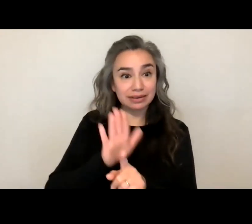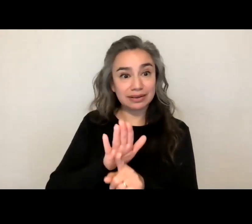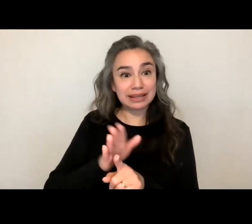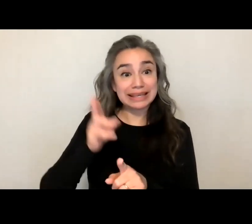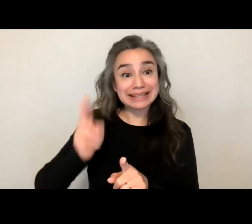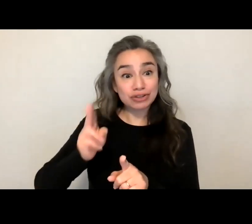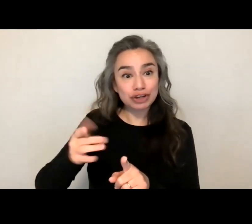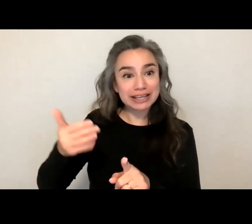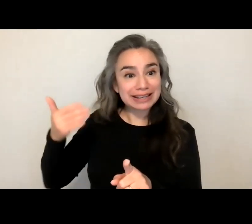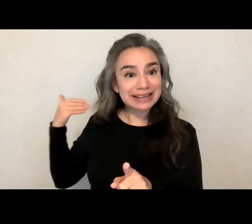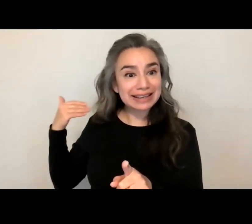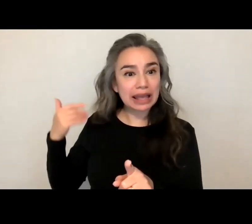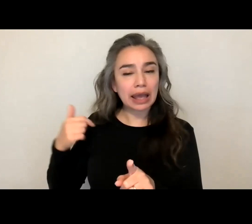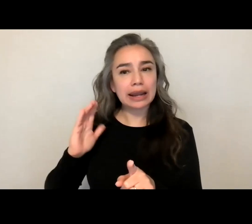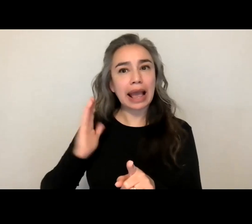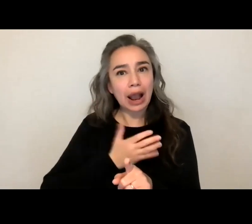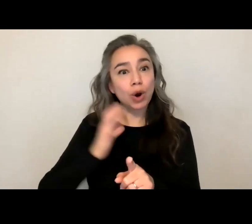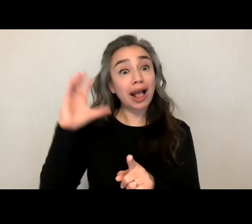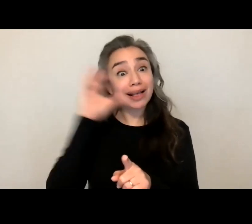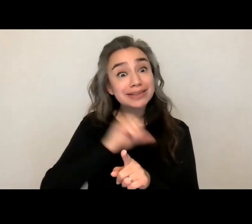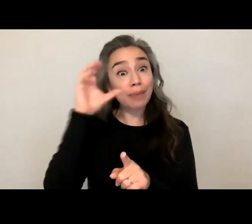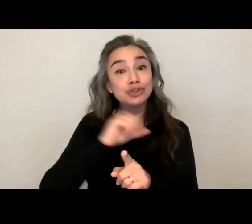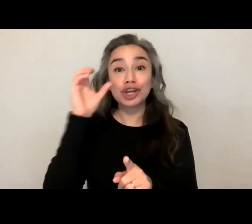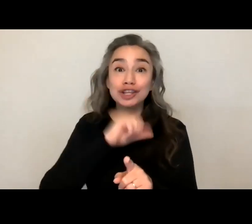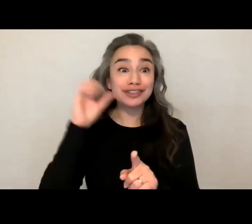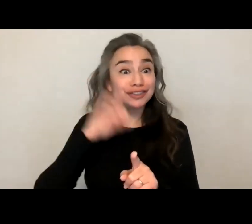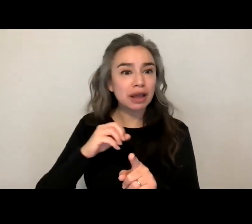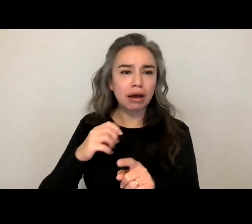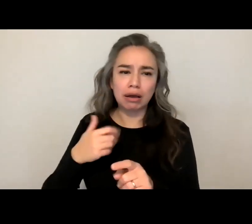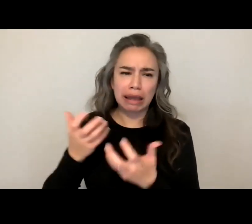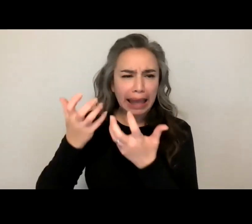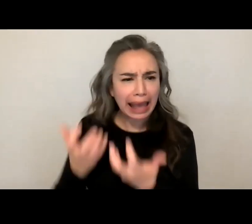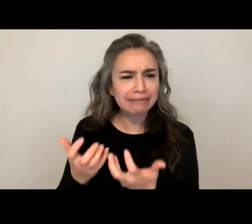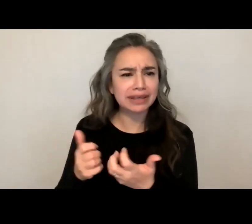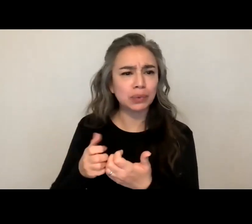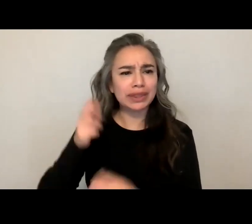our assumptions are loaded with that history. But that requires this kind of